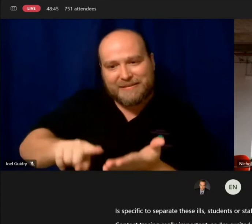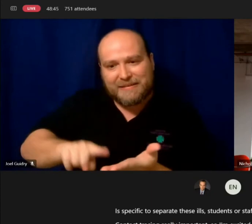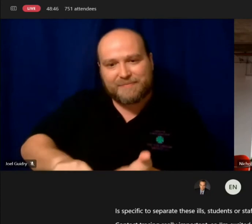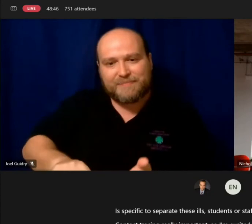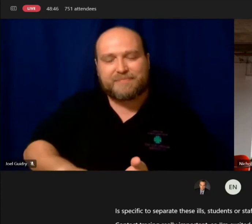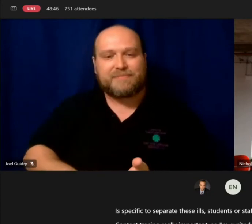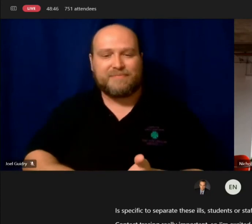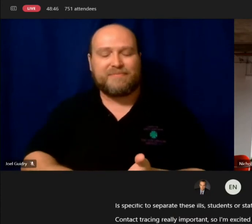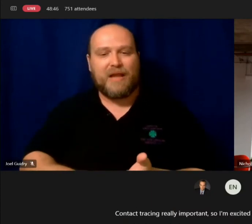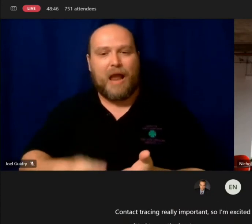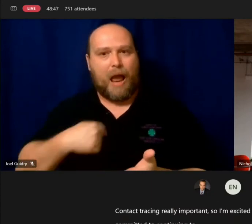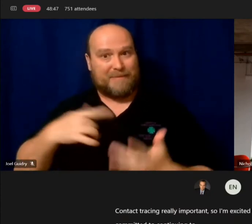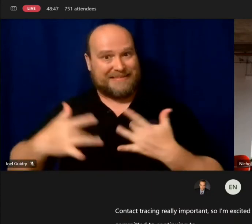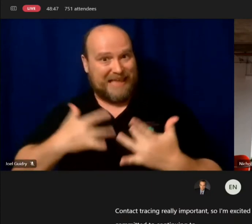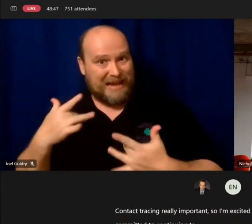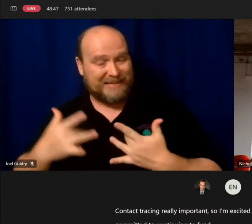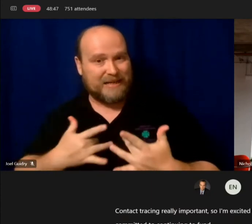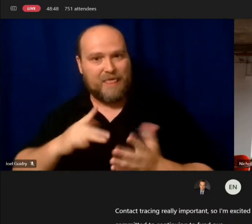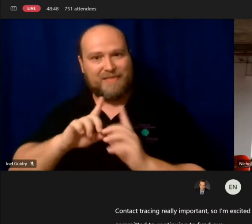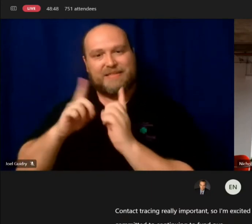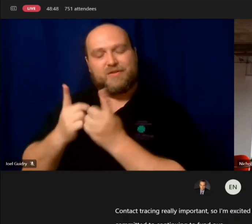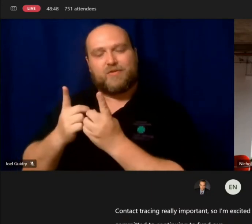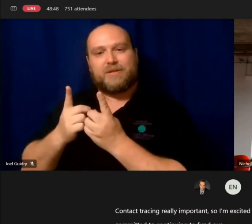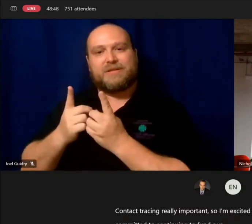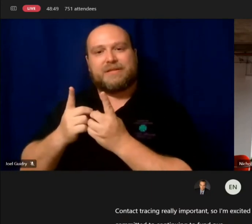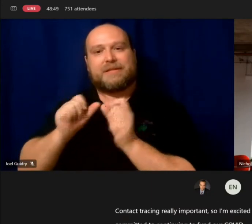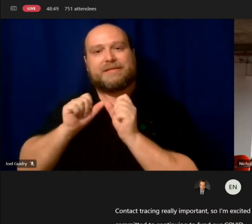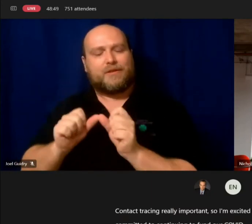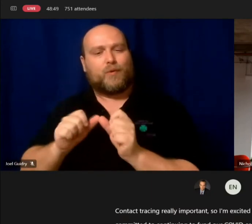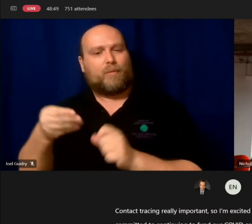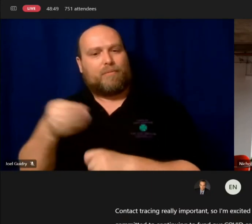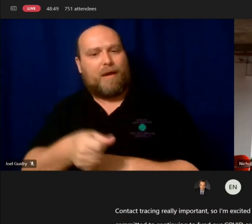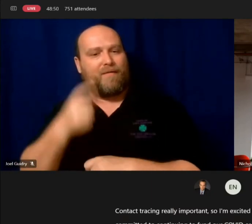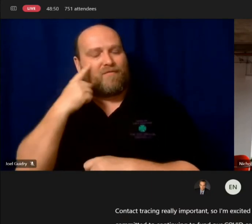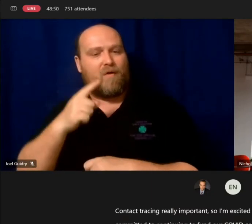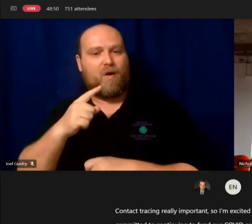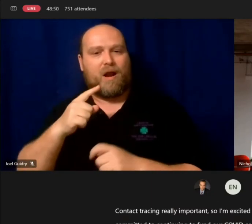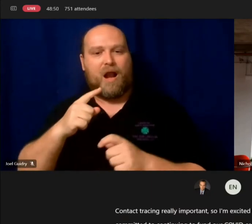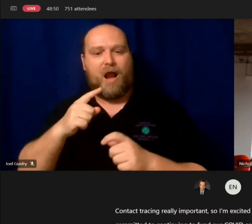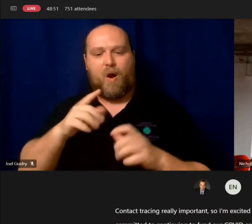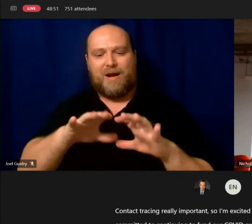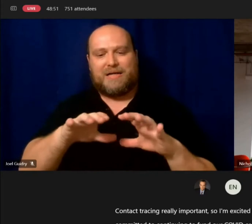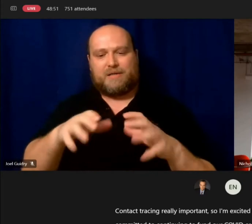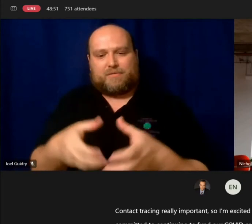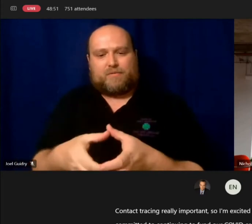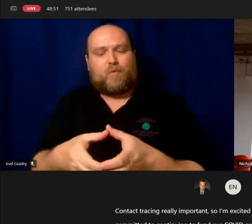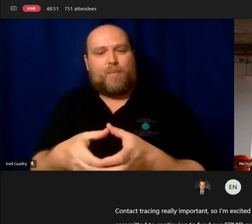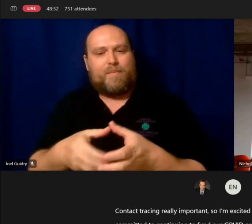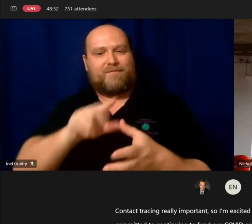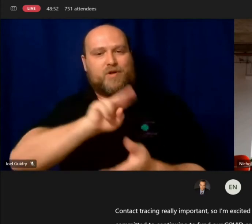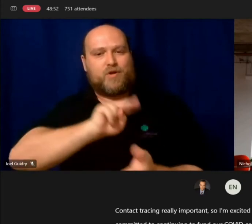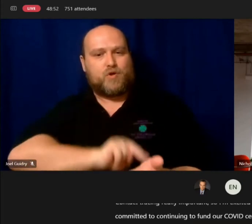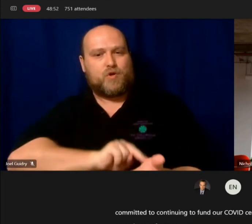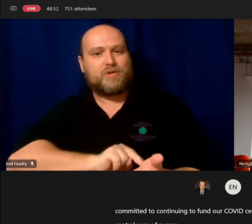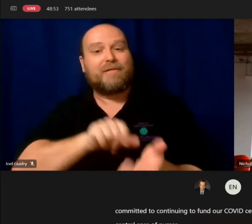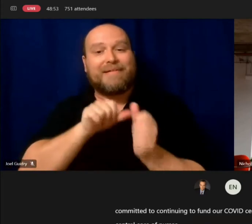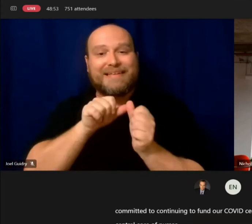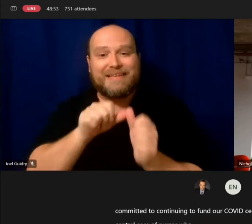our COVID central contact tracing team, our central core of nurses who have continued to do this